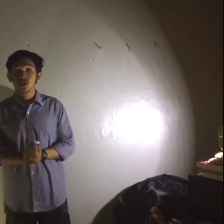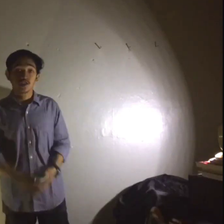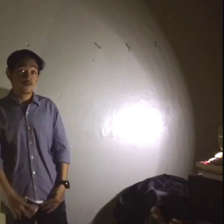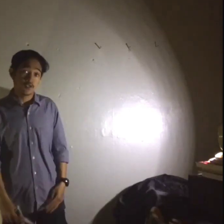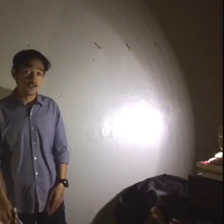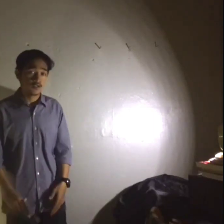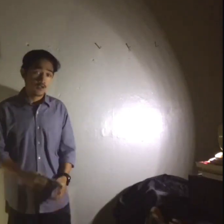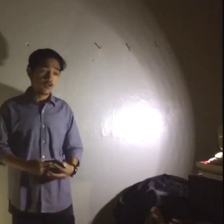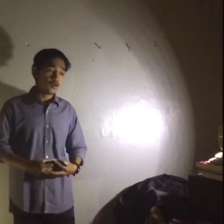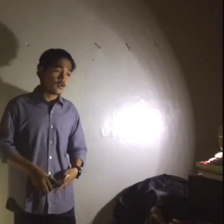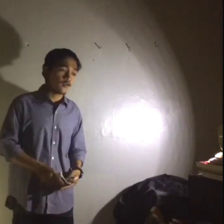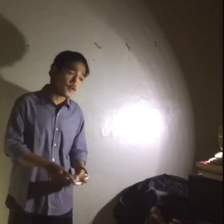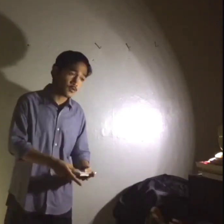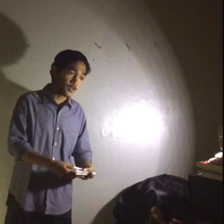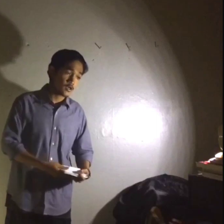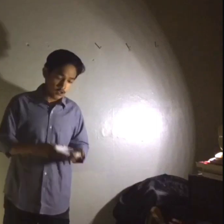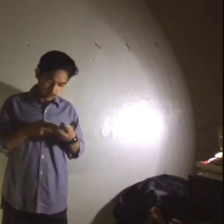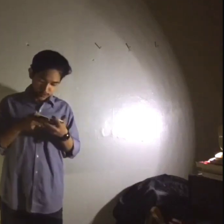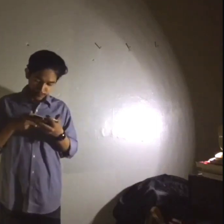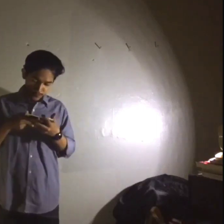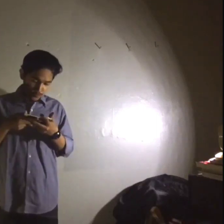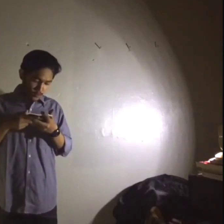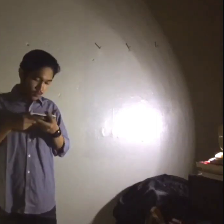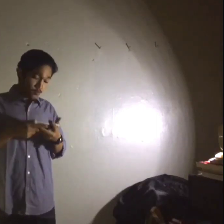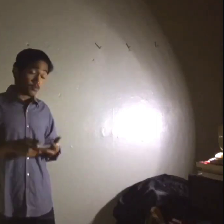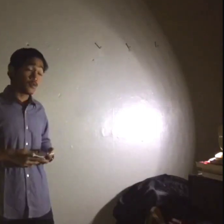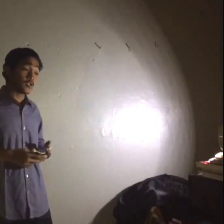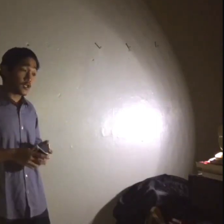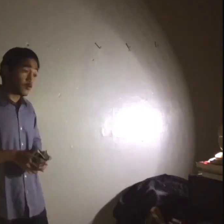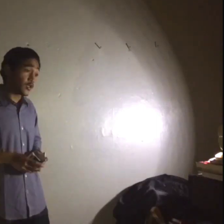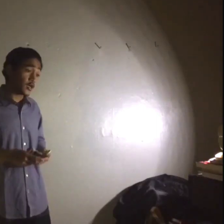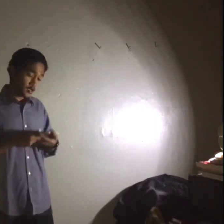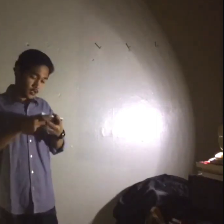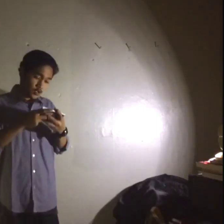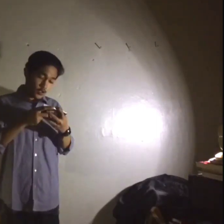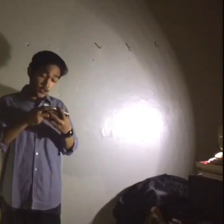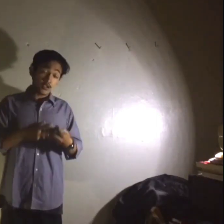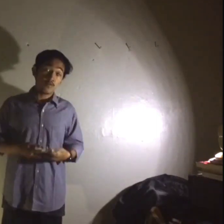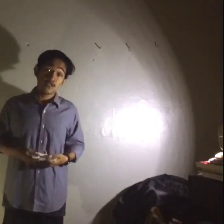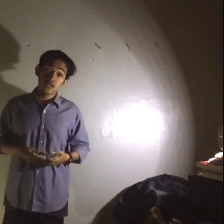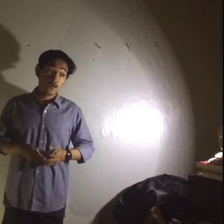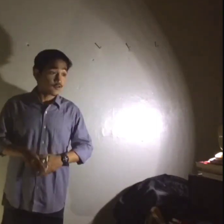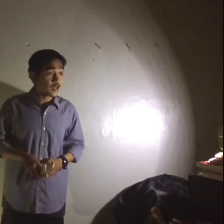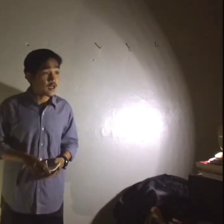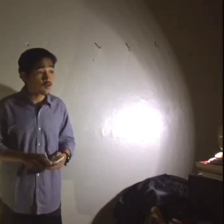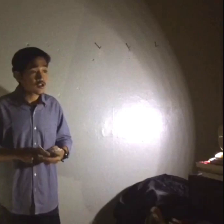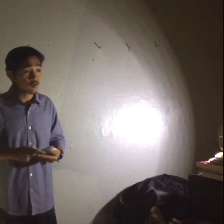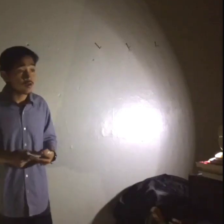speakers first. The first speaker is Ms. Harumingga as the President of Sign Language